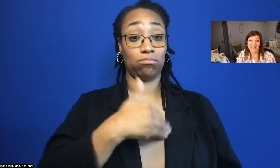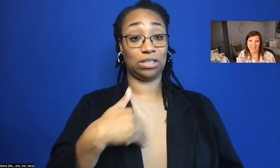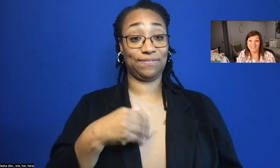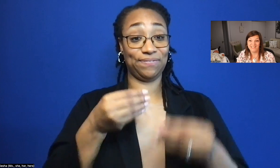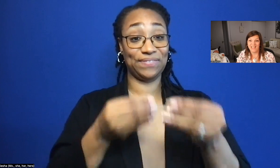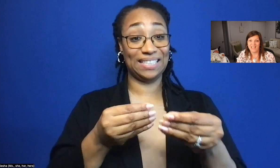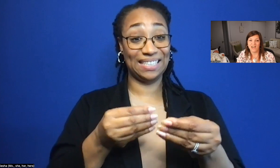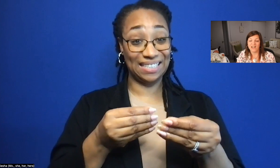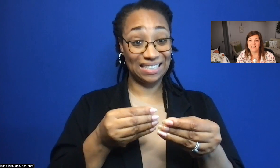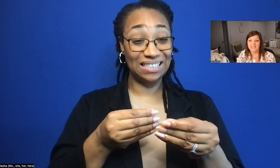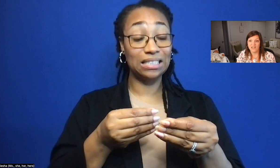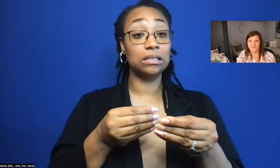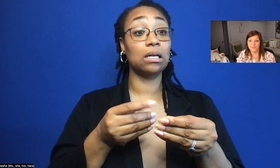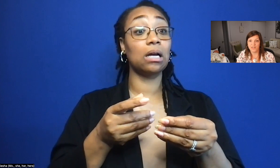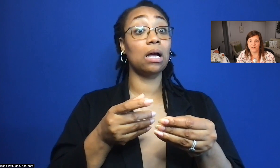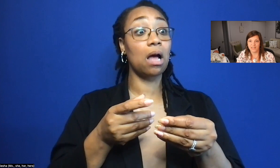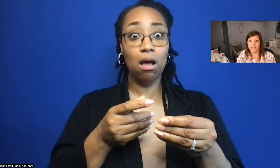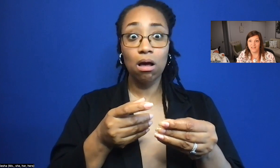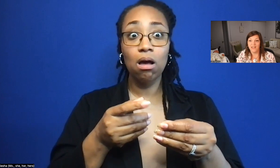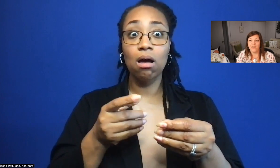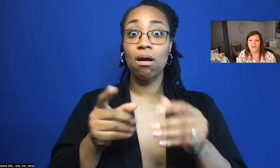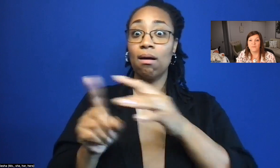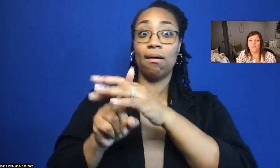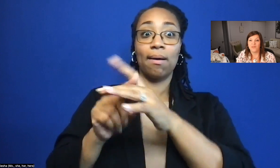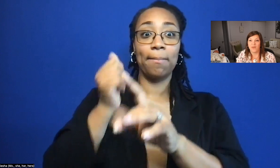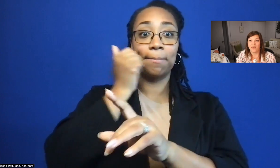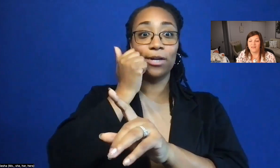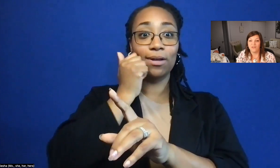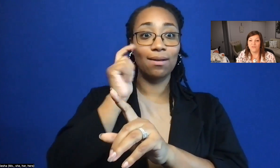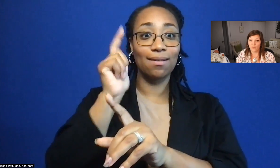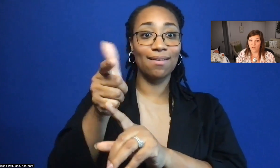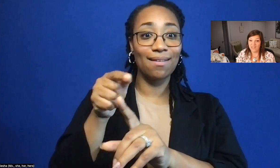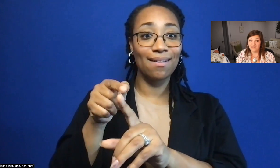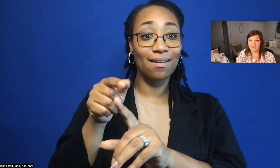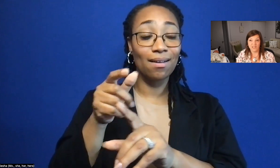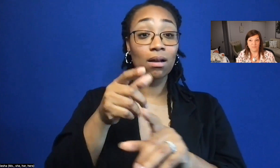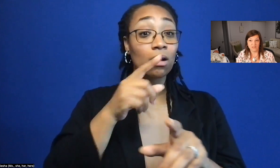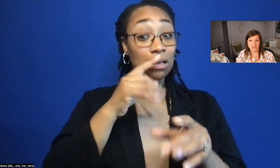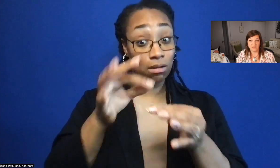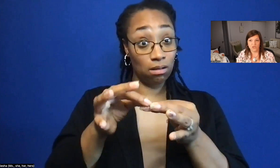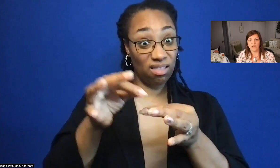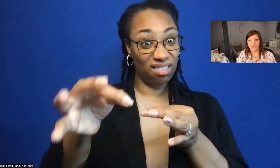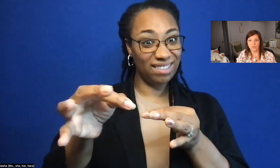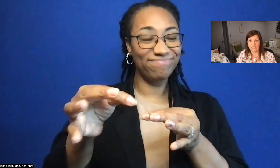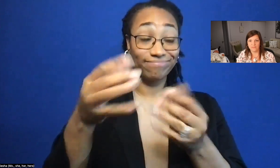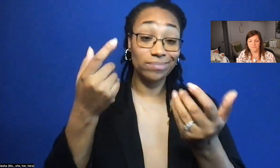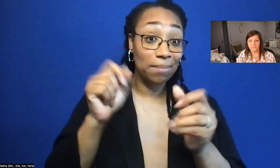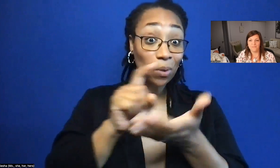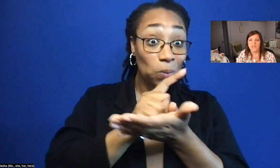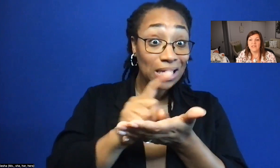Breastfeeding can delay the onset of your period from coming back, from weeks to months to when you